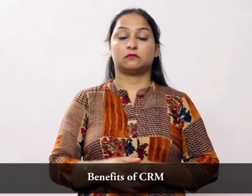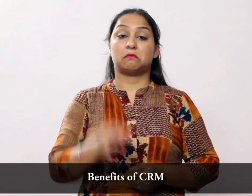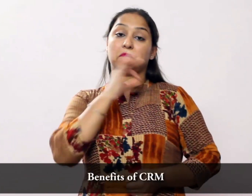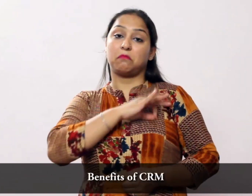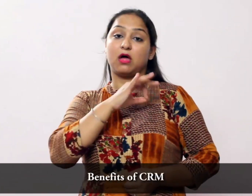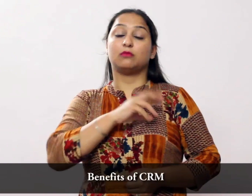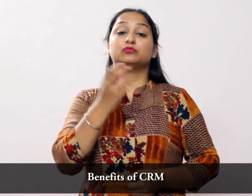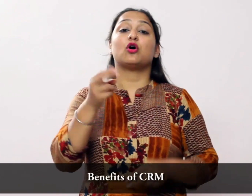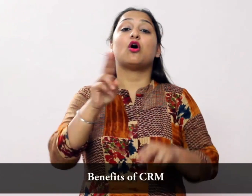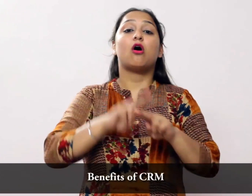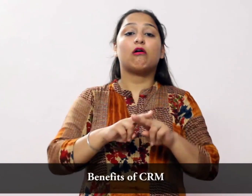Benefits of CRM.